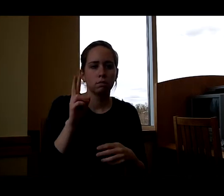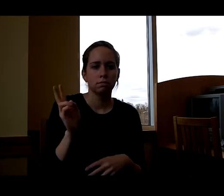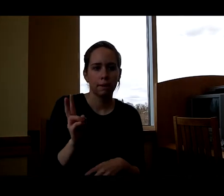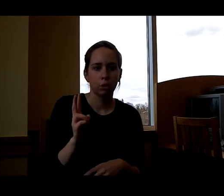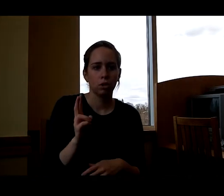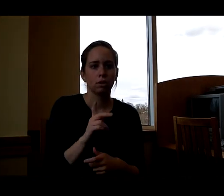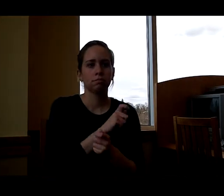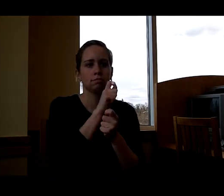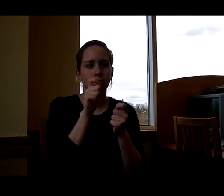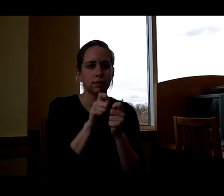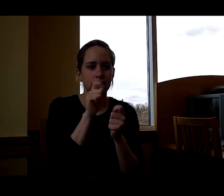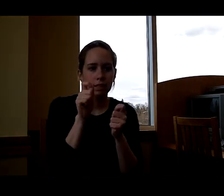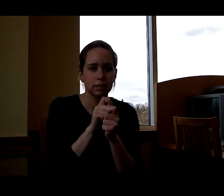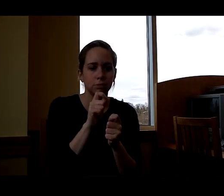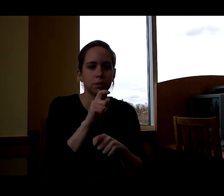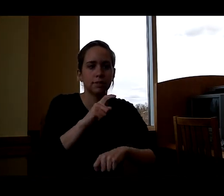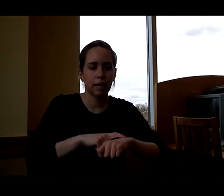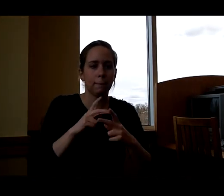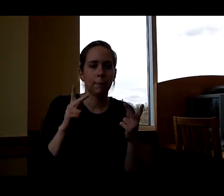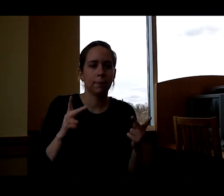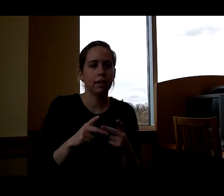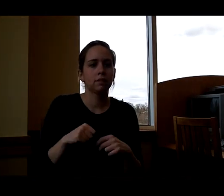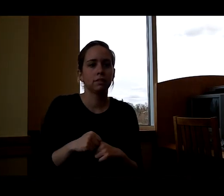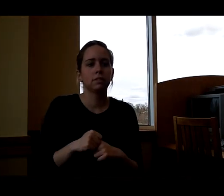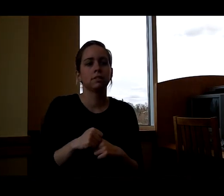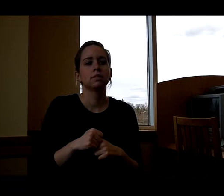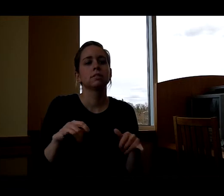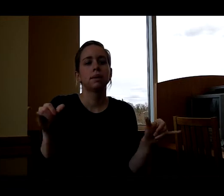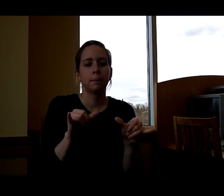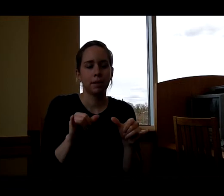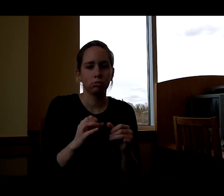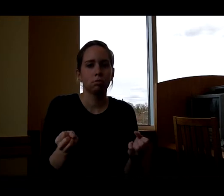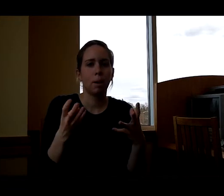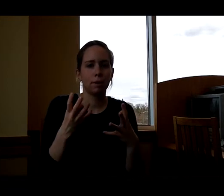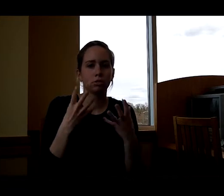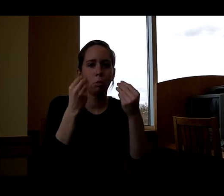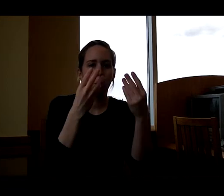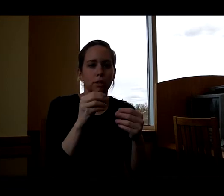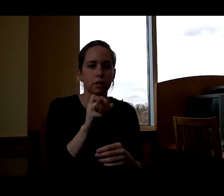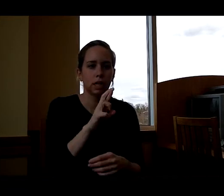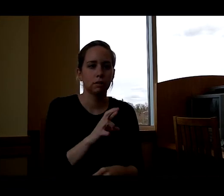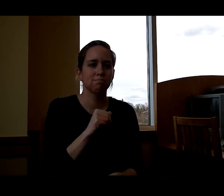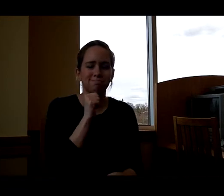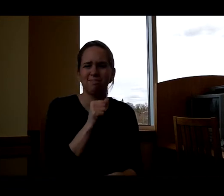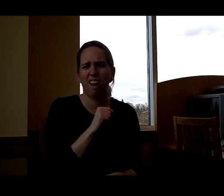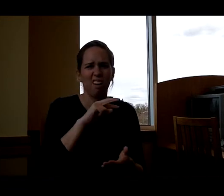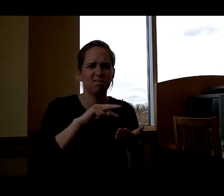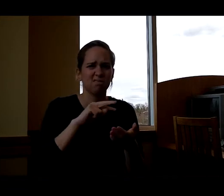place. So that's a measure of how much moisture is in the air. This is not concerned with temperature. This is not concerned